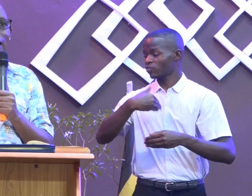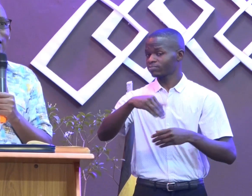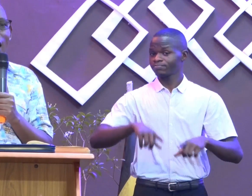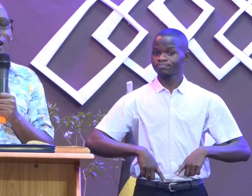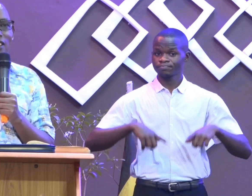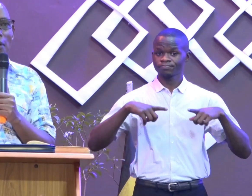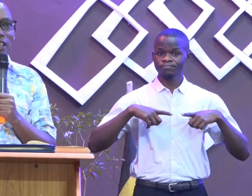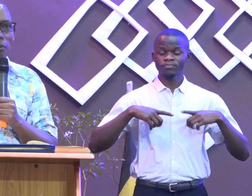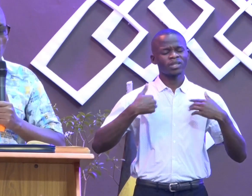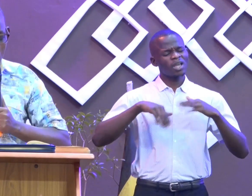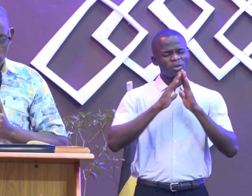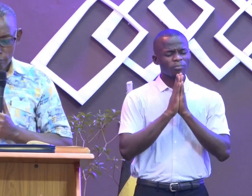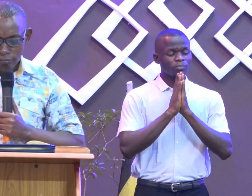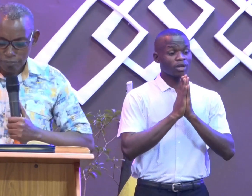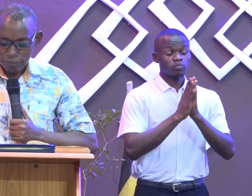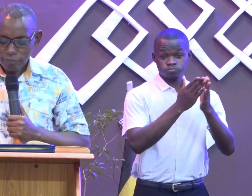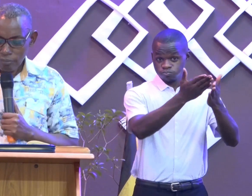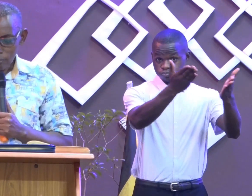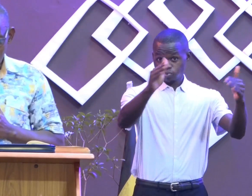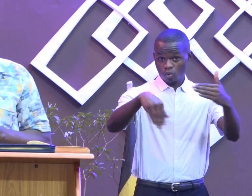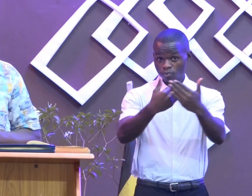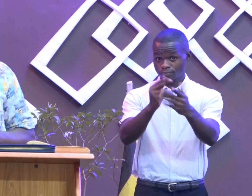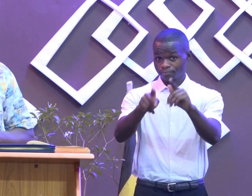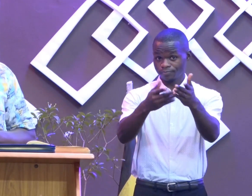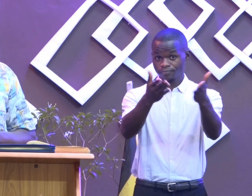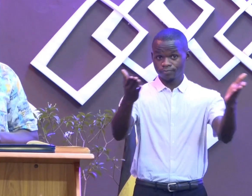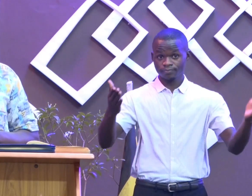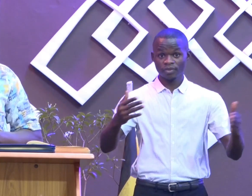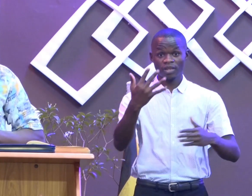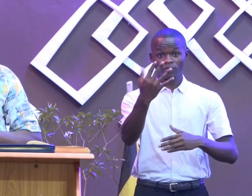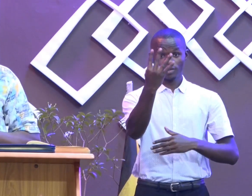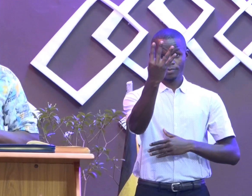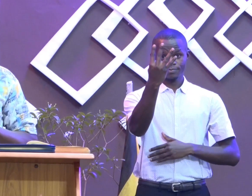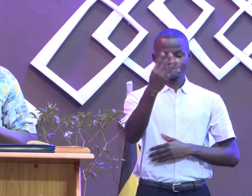of inheriting the kingdom of heaven. I pray for everyone.